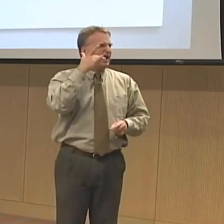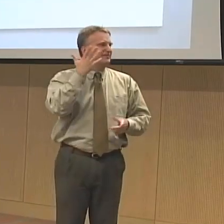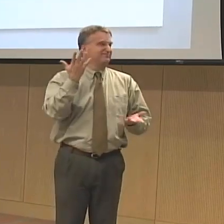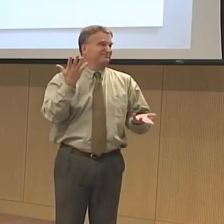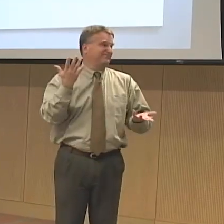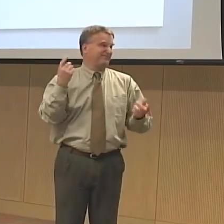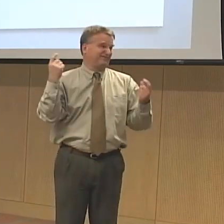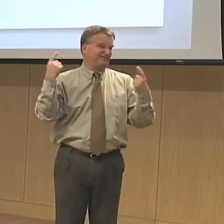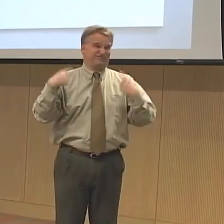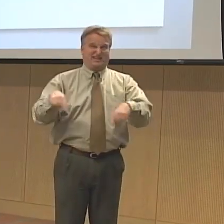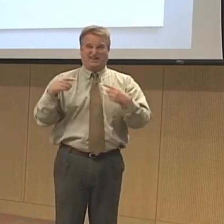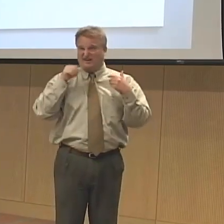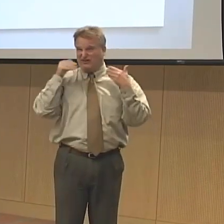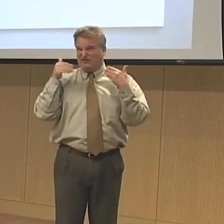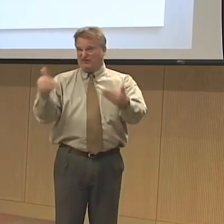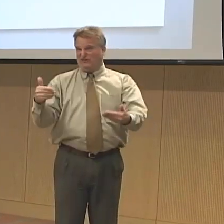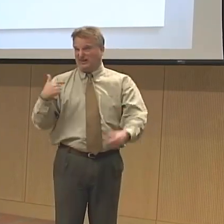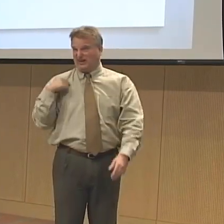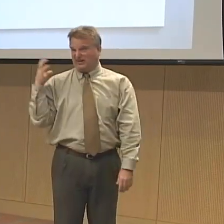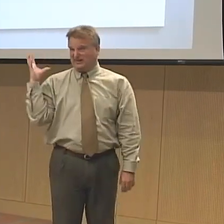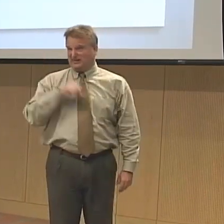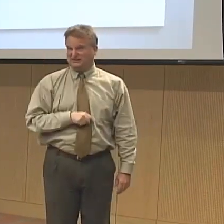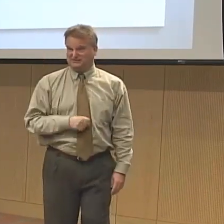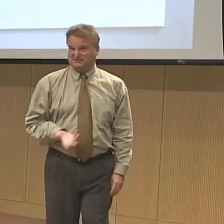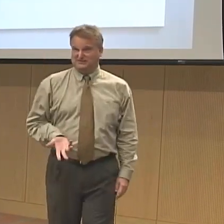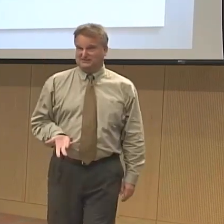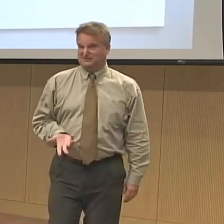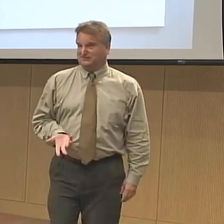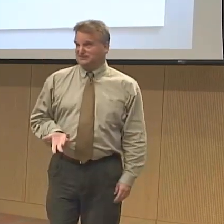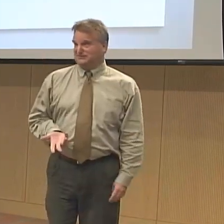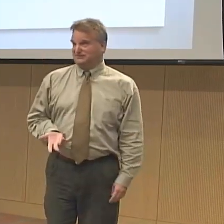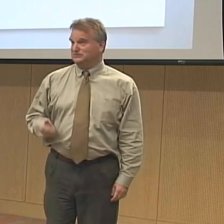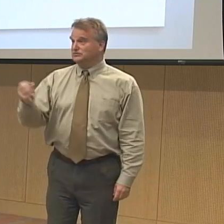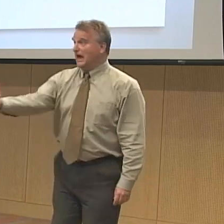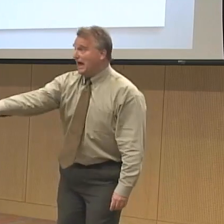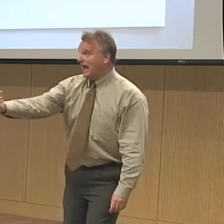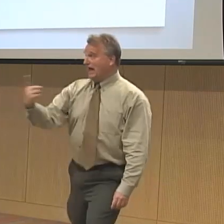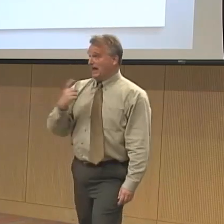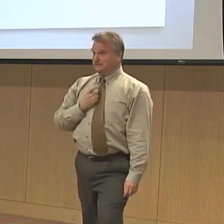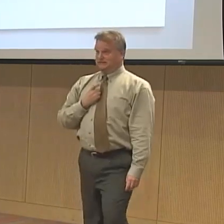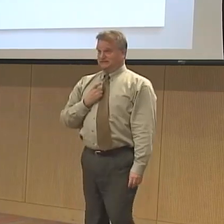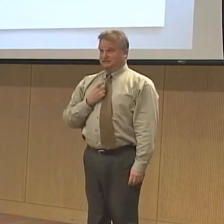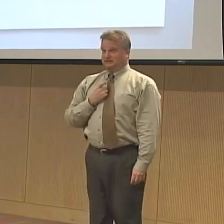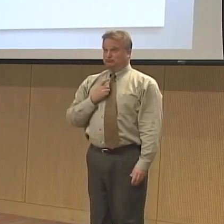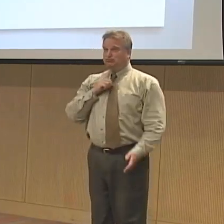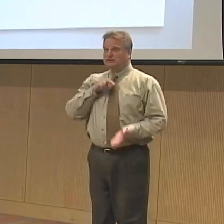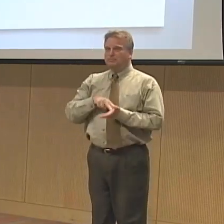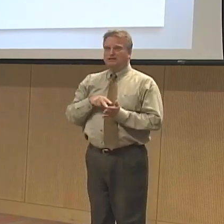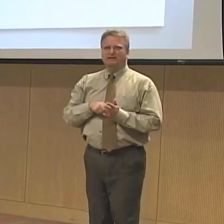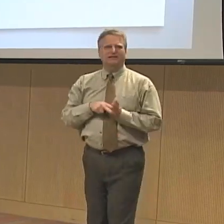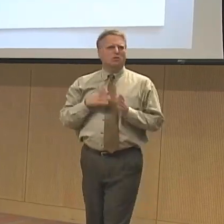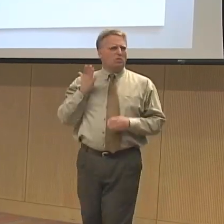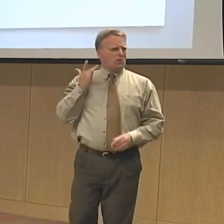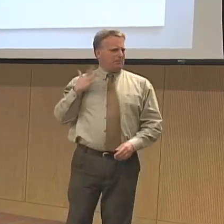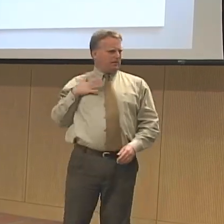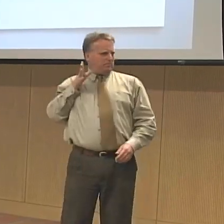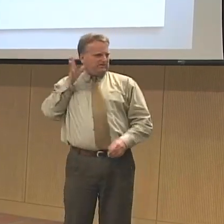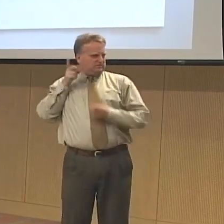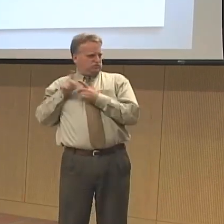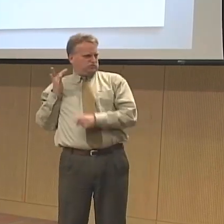But the deaf person did not have much information. I guess they argued and they got divorced. And so by asking me, they